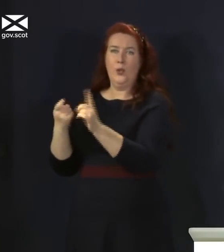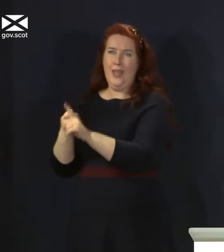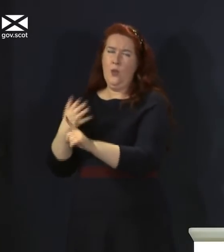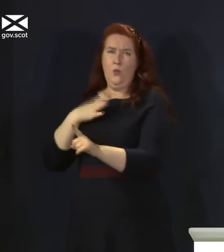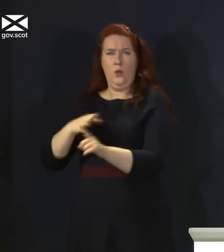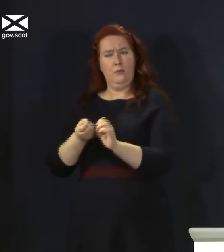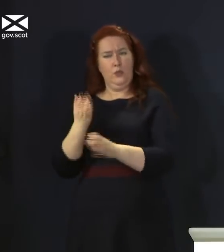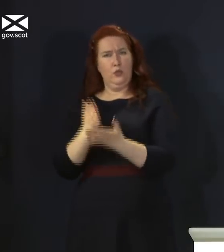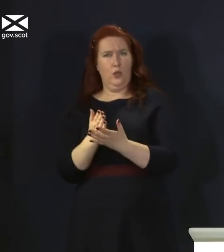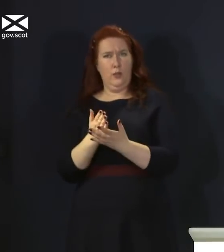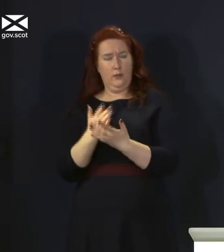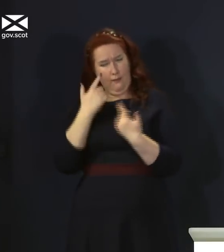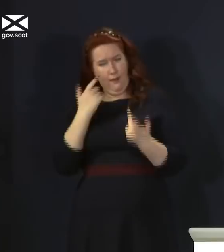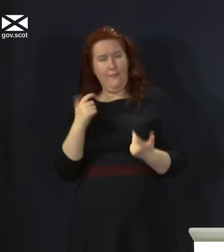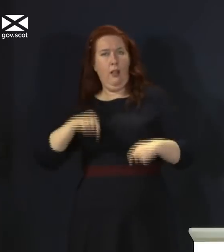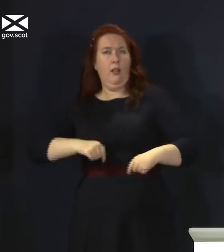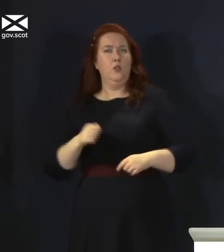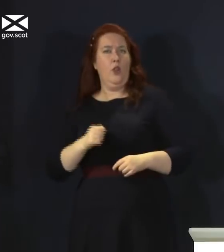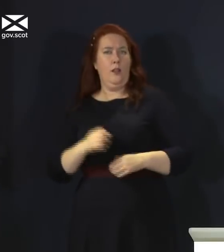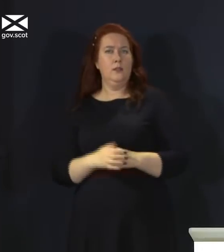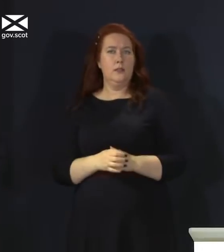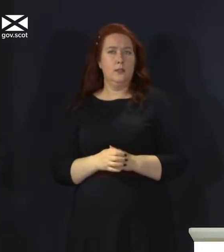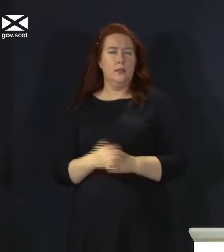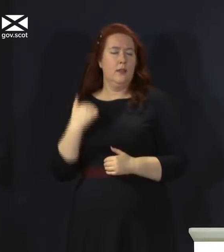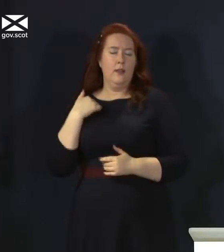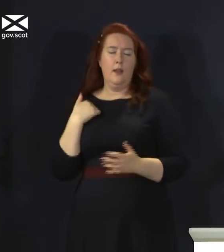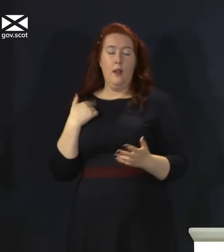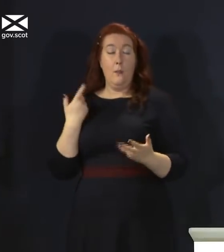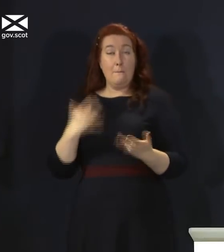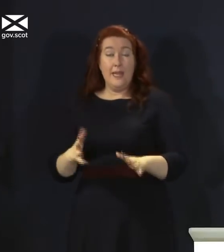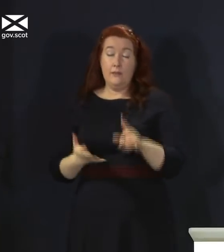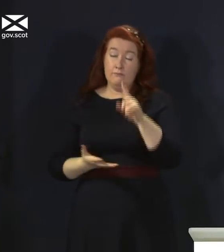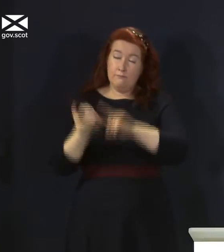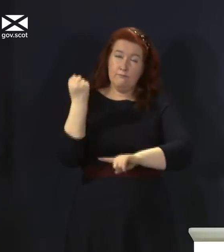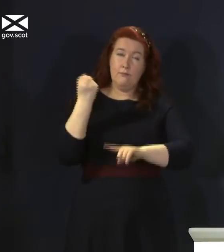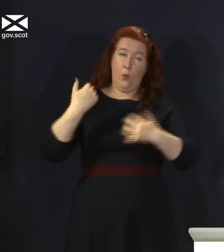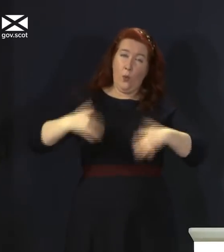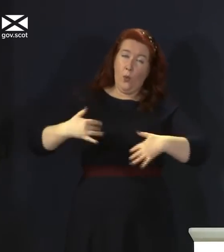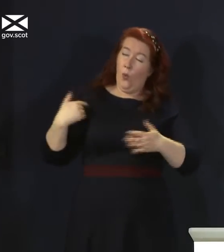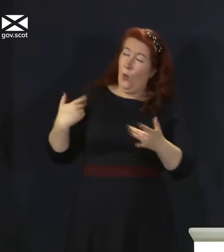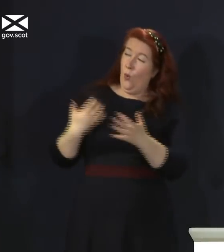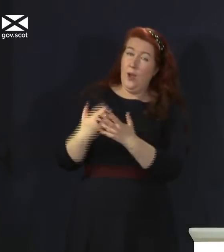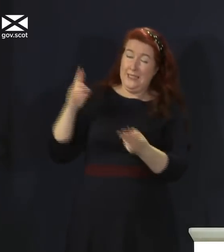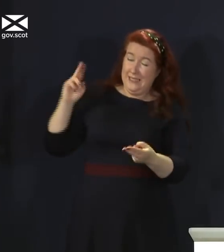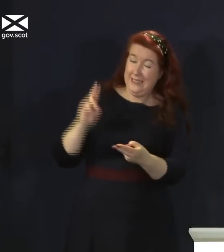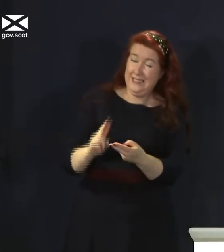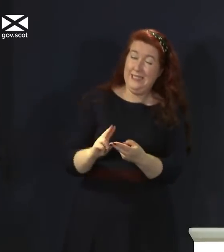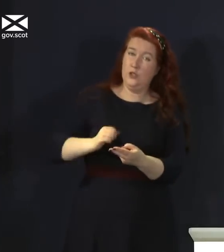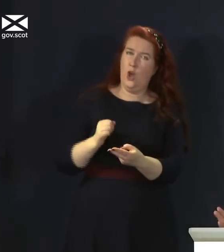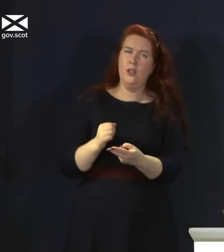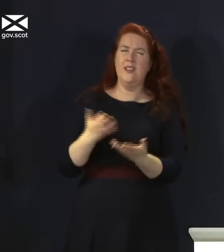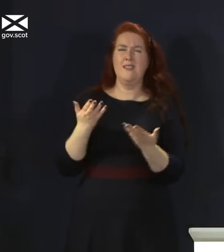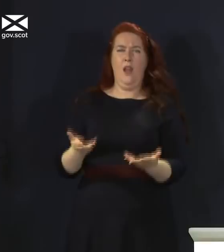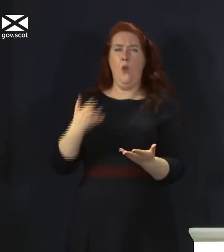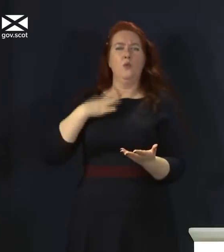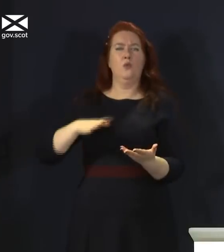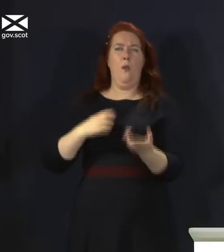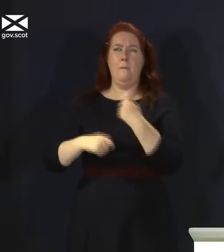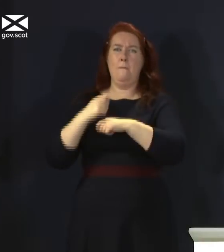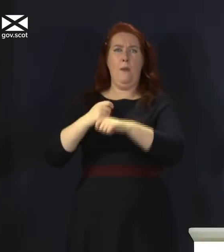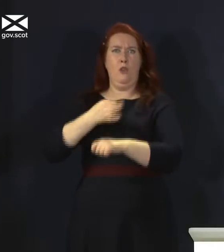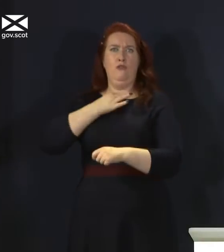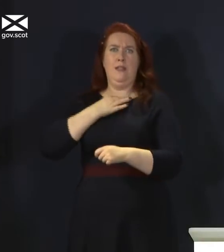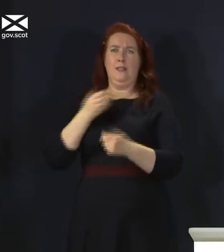risk. We've made so much progress in suppressing the virus within Scotland. We must not put that at risk now by enabling